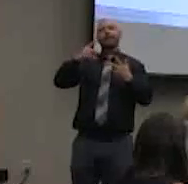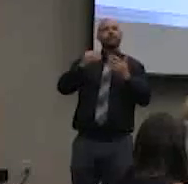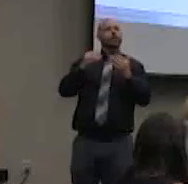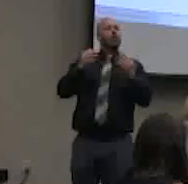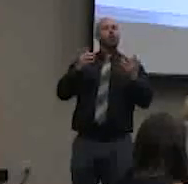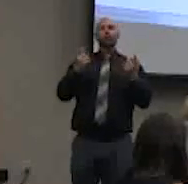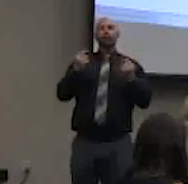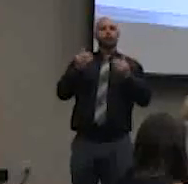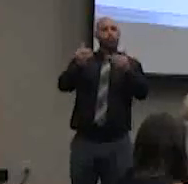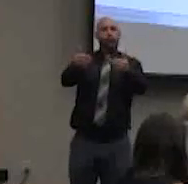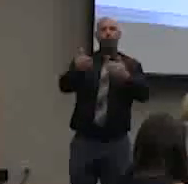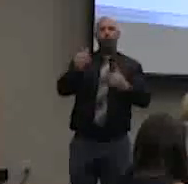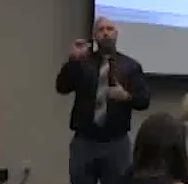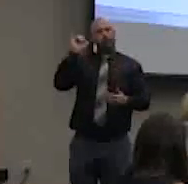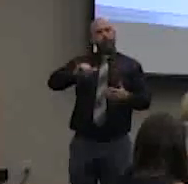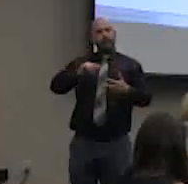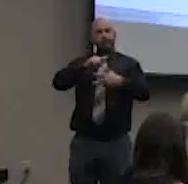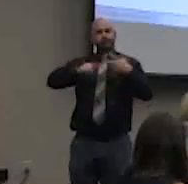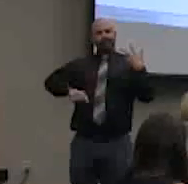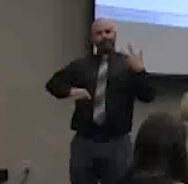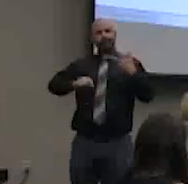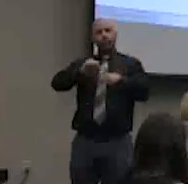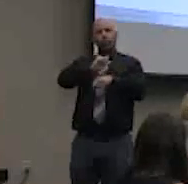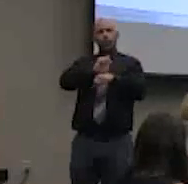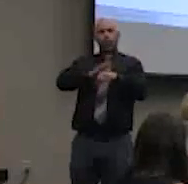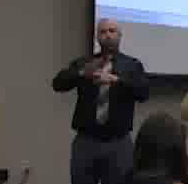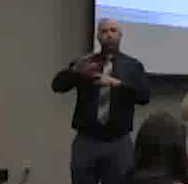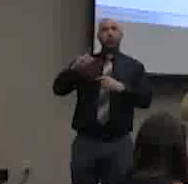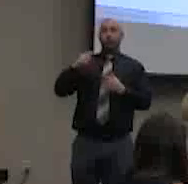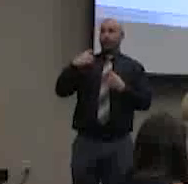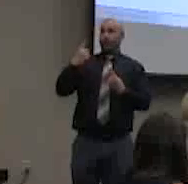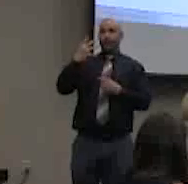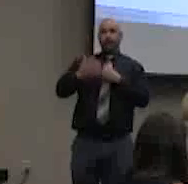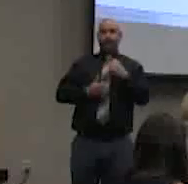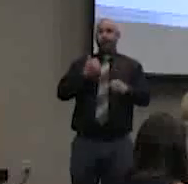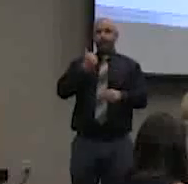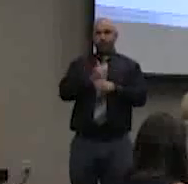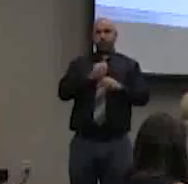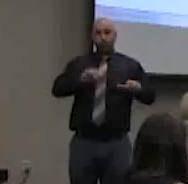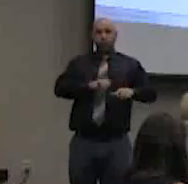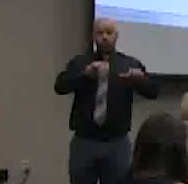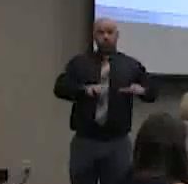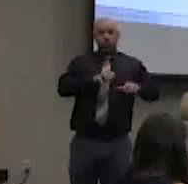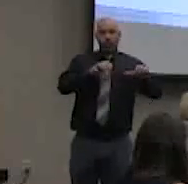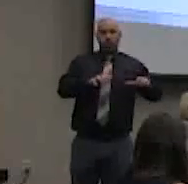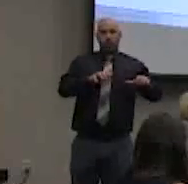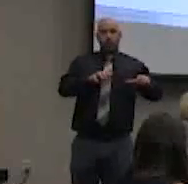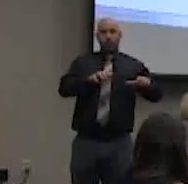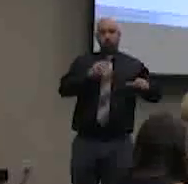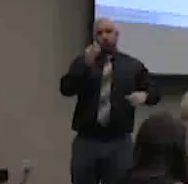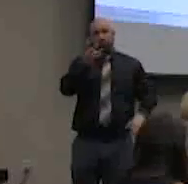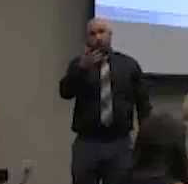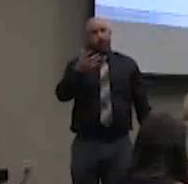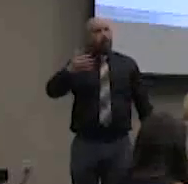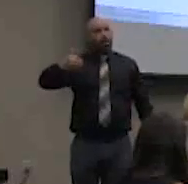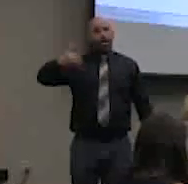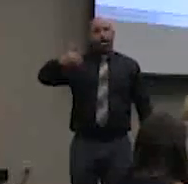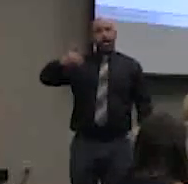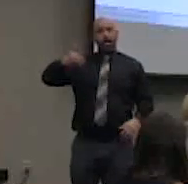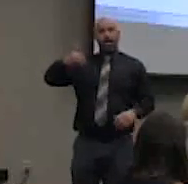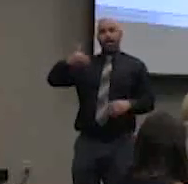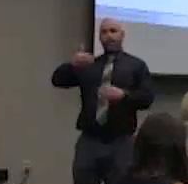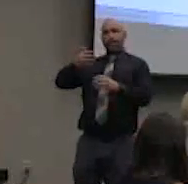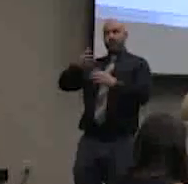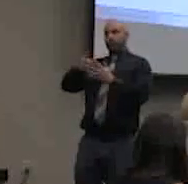working on. And despite all the work we've done over 5 years, we've not actually engaged in a systematic process